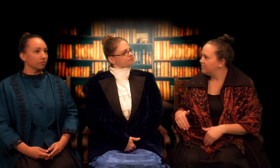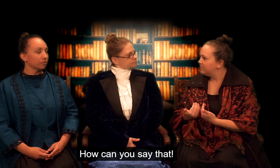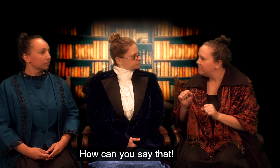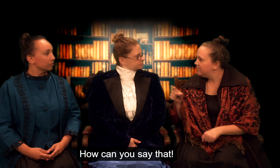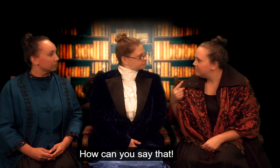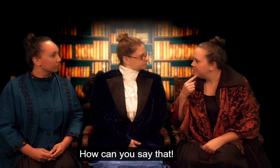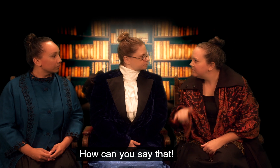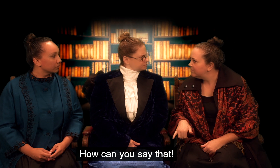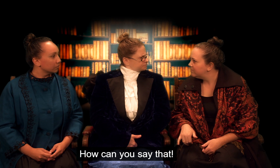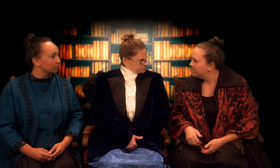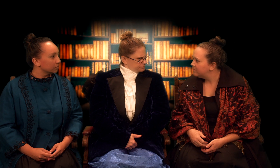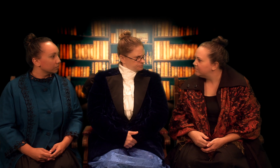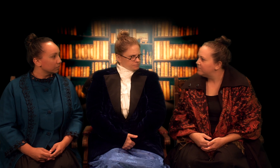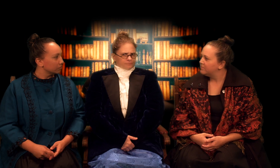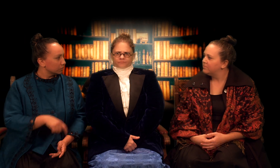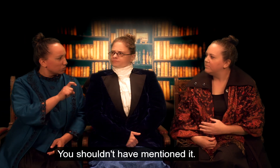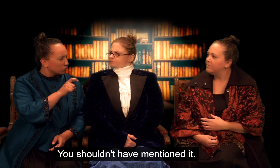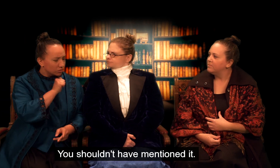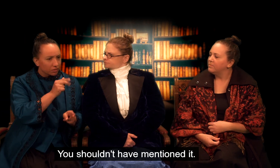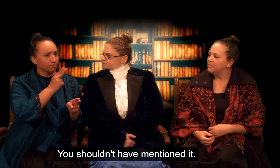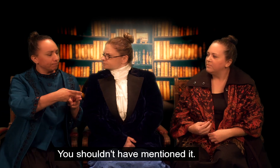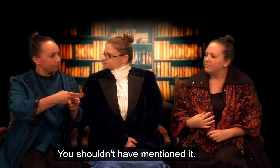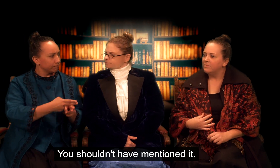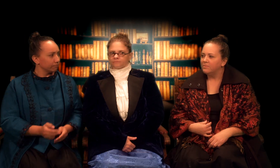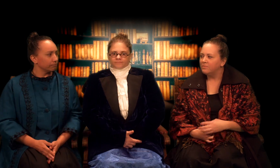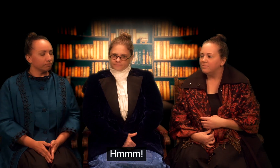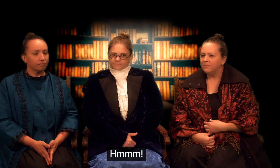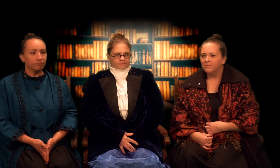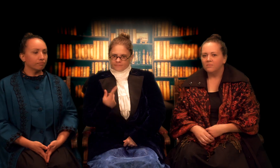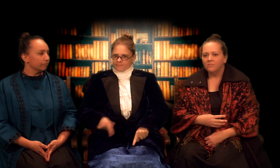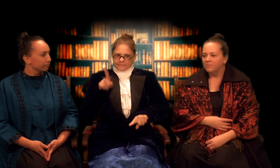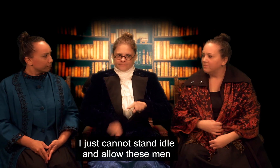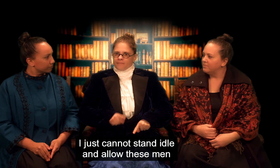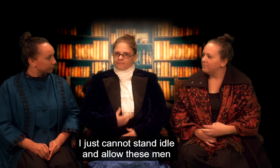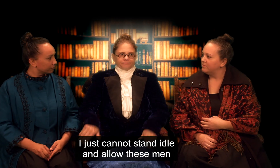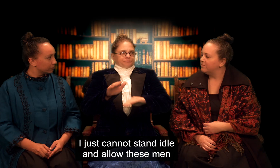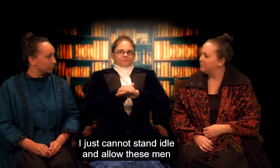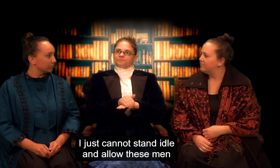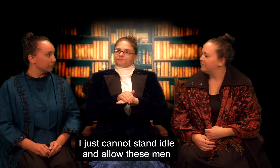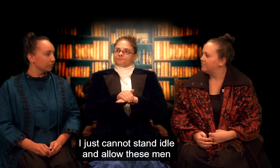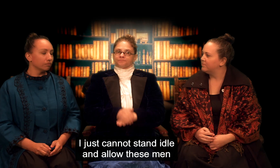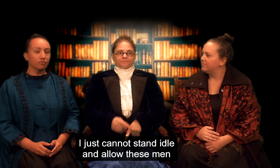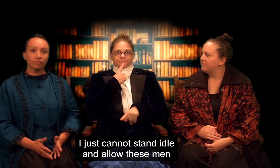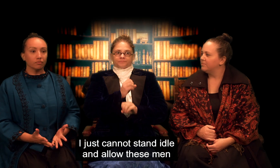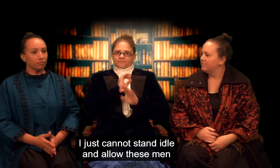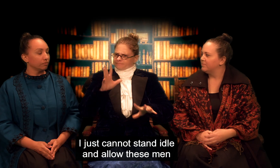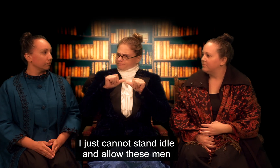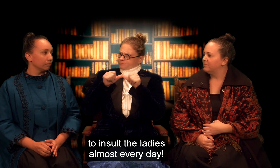How can you say that? You shouldn't have mentioned that. I just cannot stand idle and allow these men to